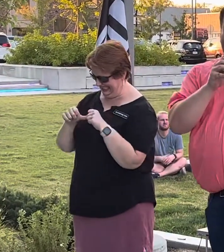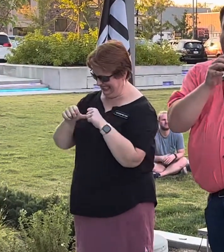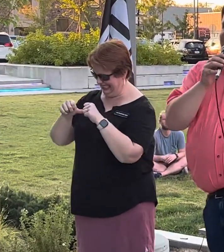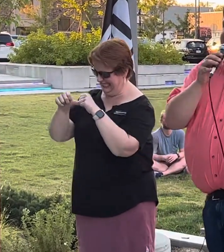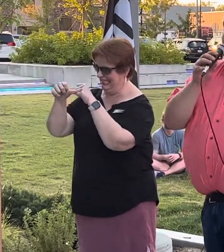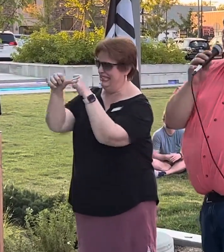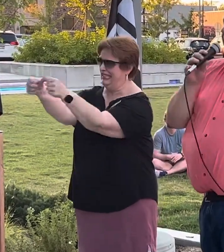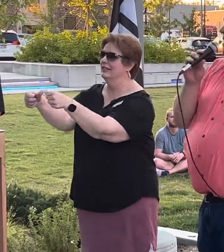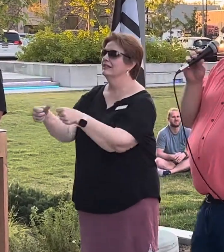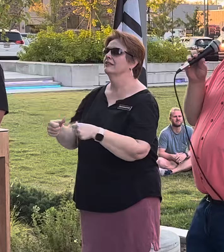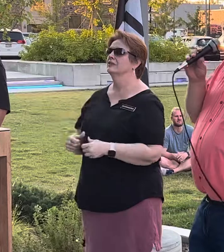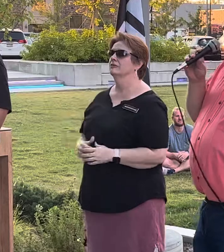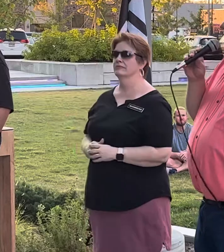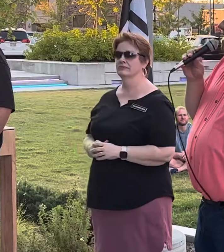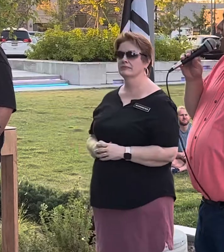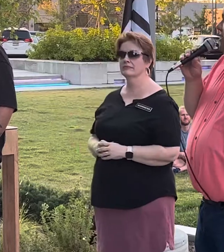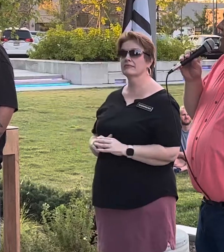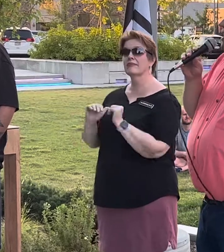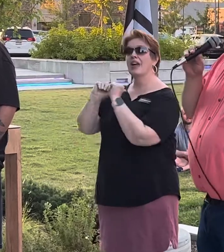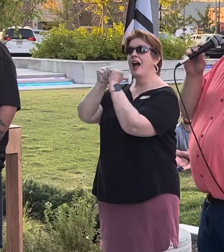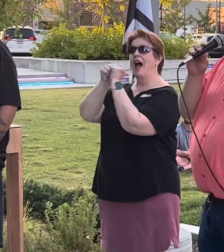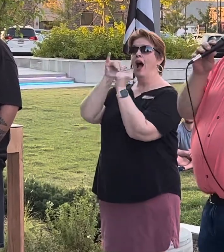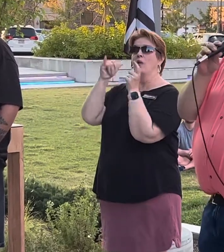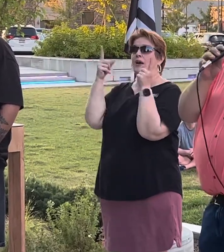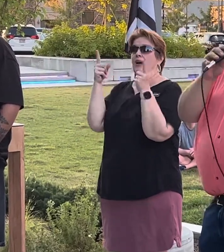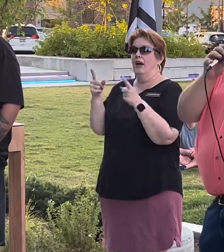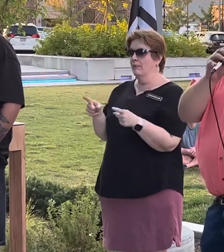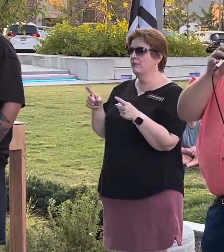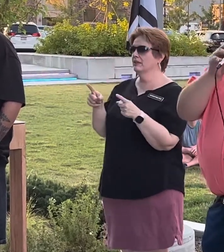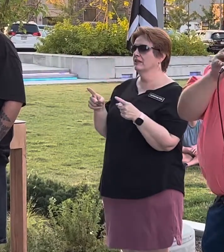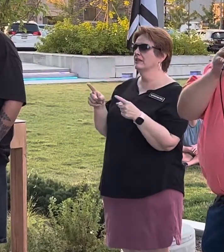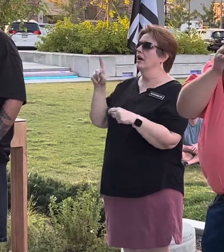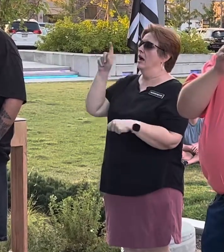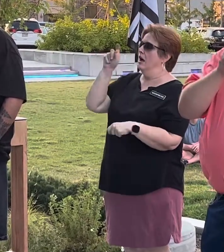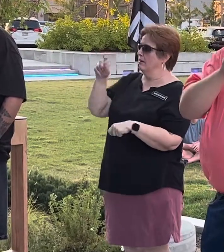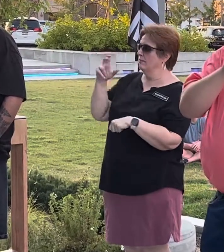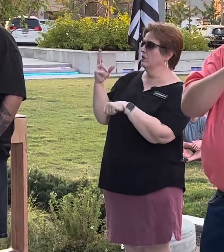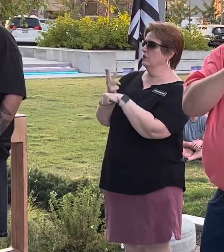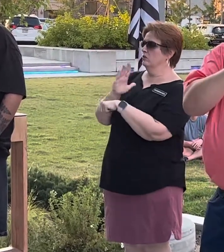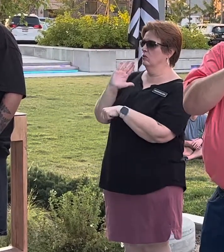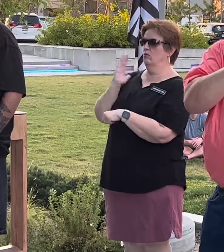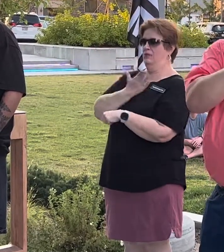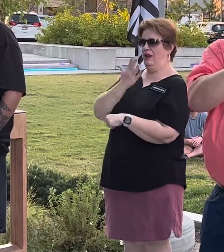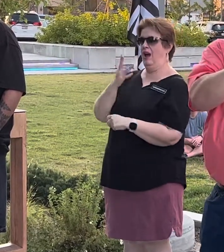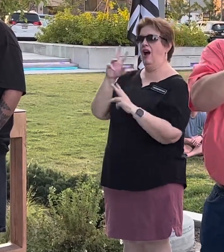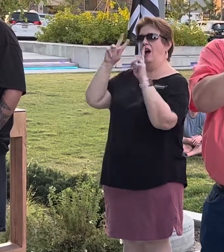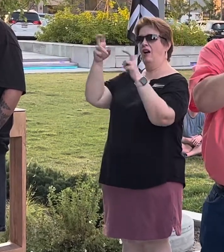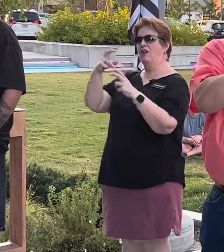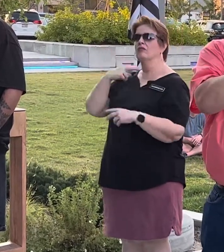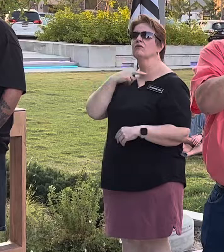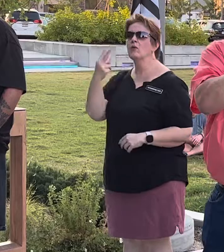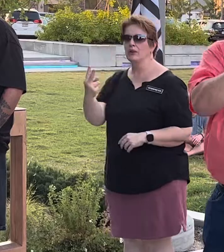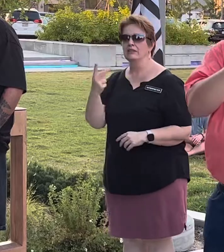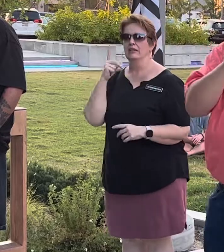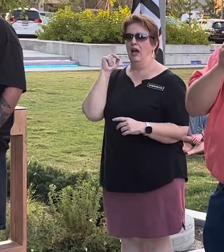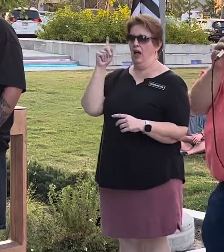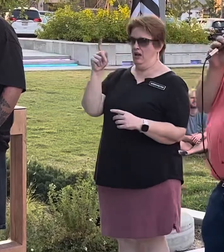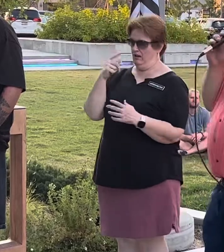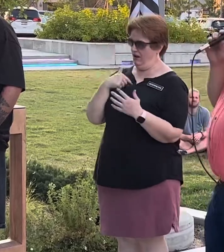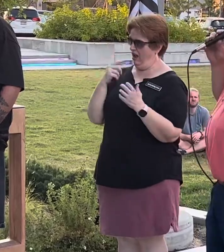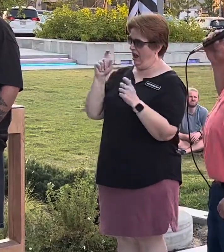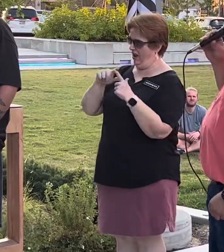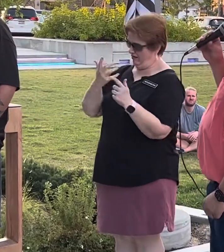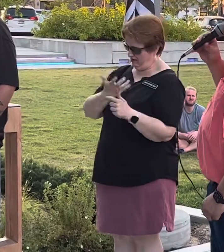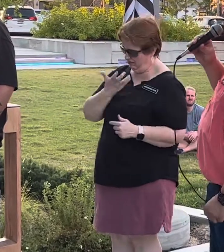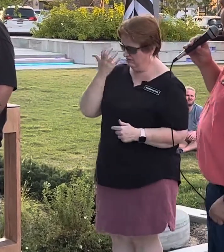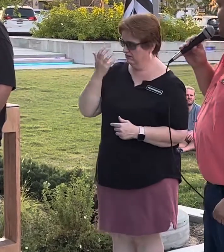going. And the way that we do that is we've got to use our voice. This is your opportunity to vote